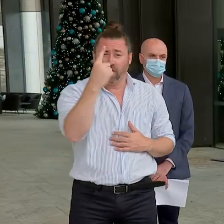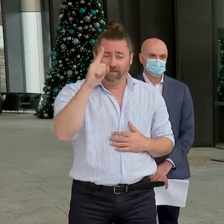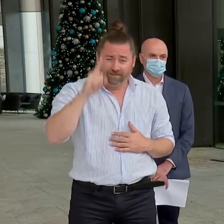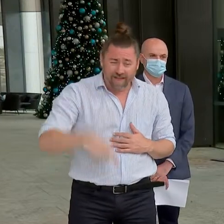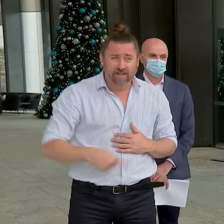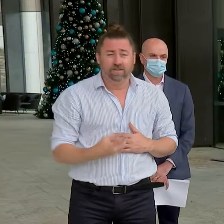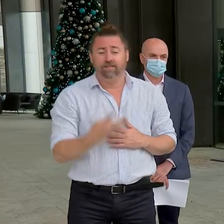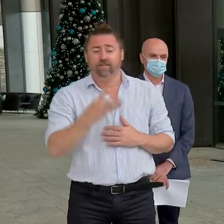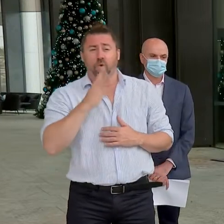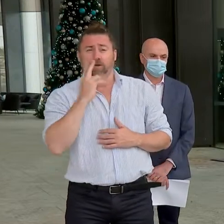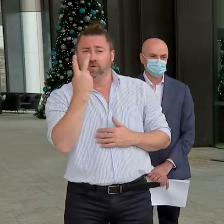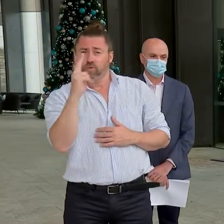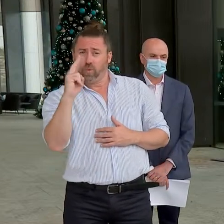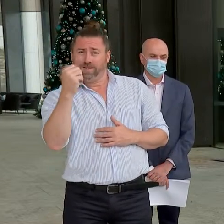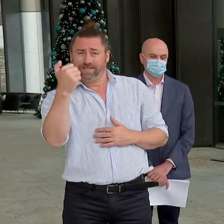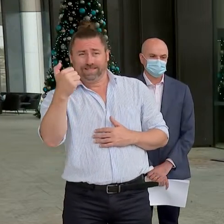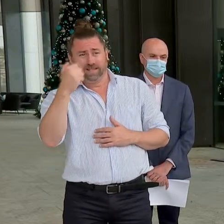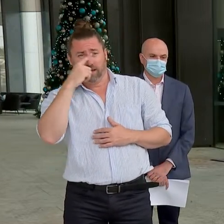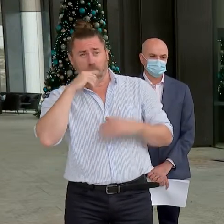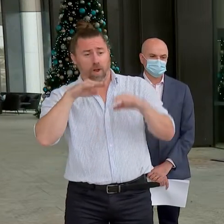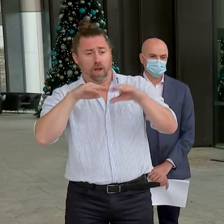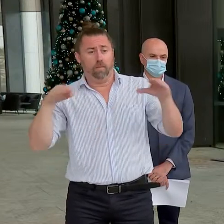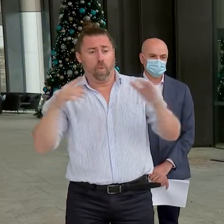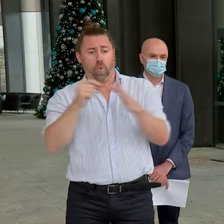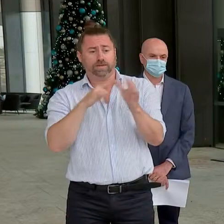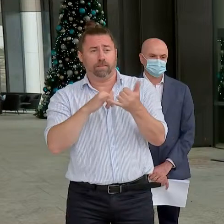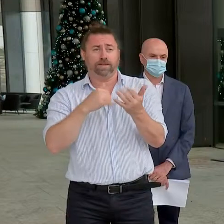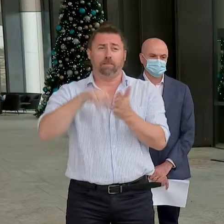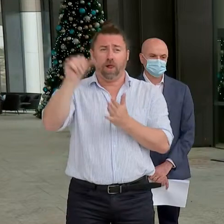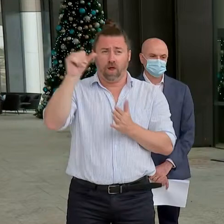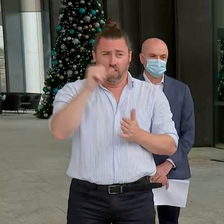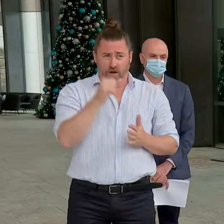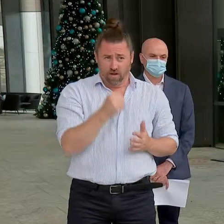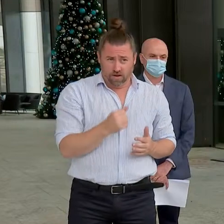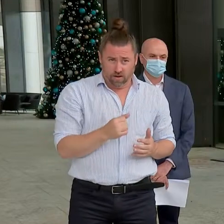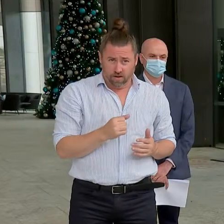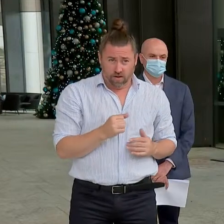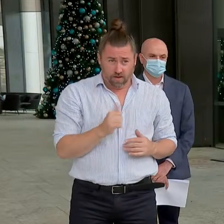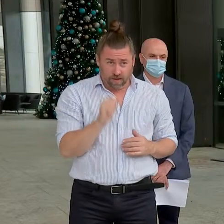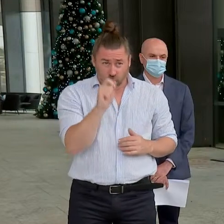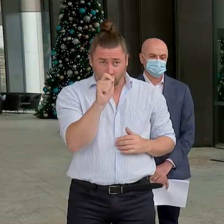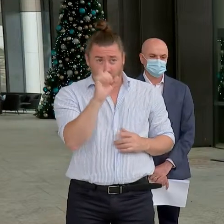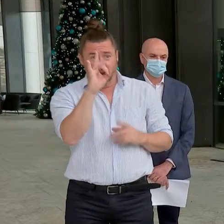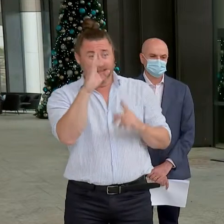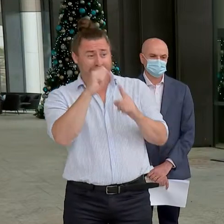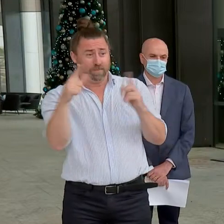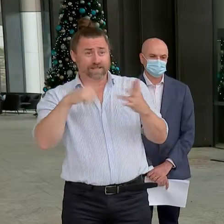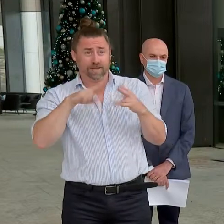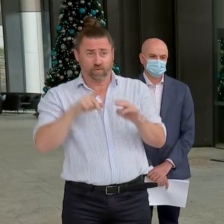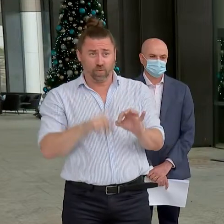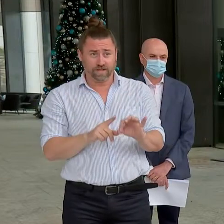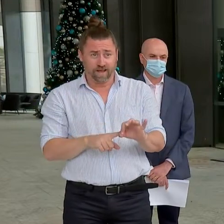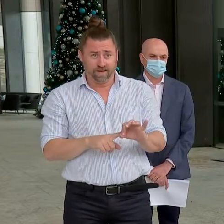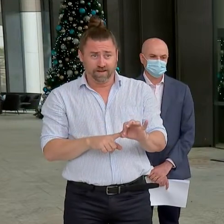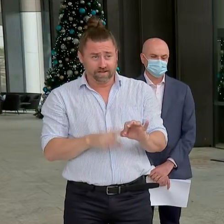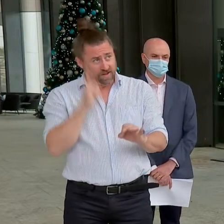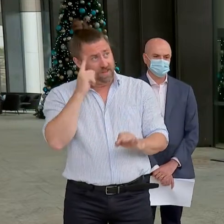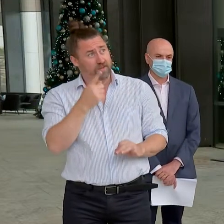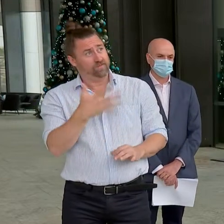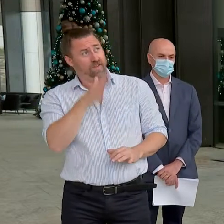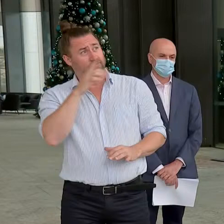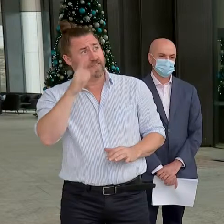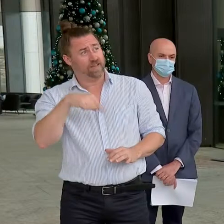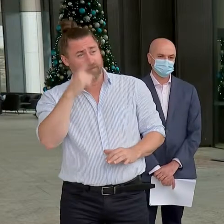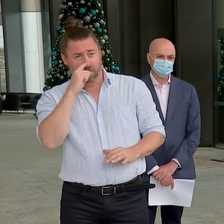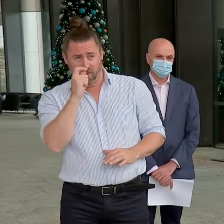441,426 border passes issued. That's extraordinary. That is almost 10% of the Queensland population coming to Queensland or wanting to